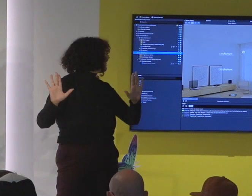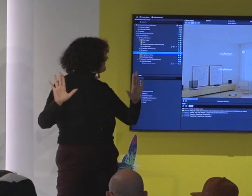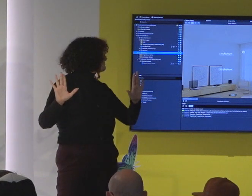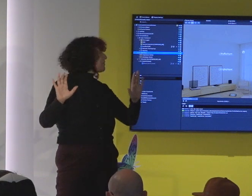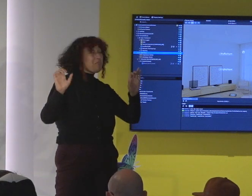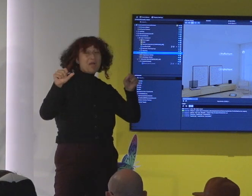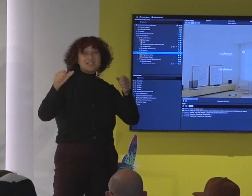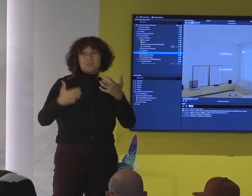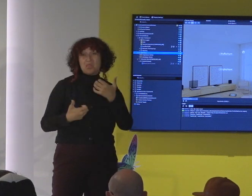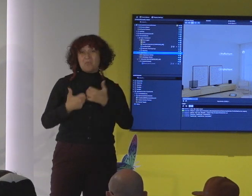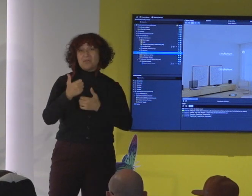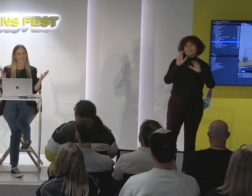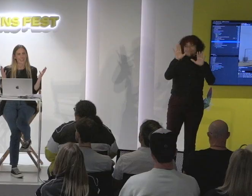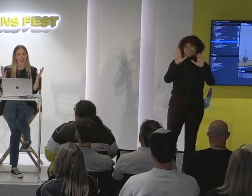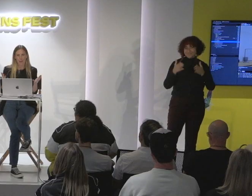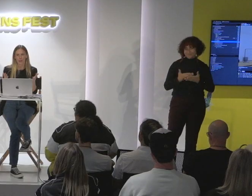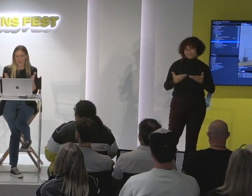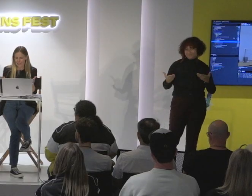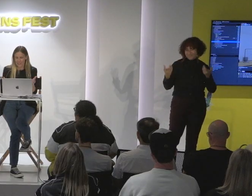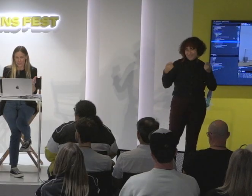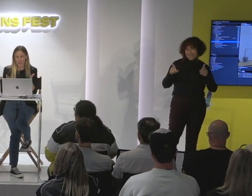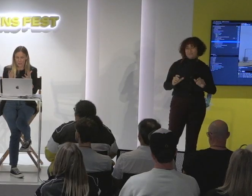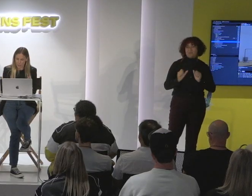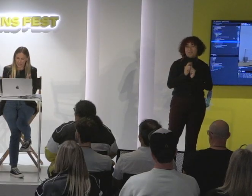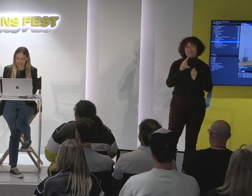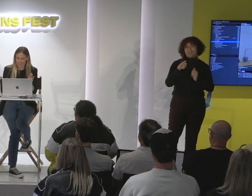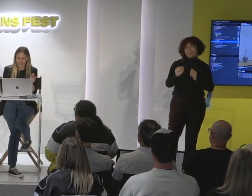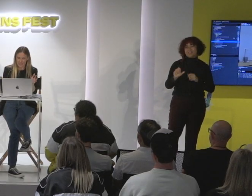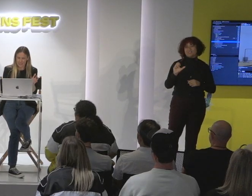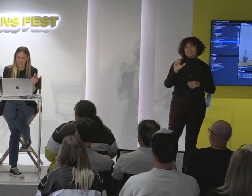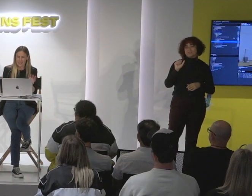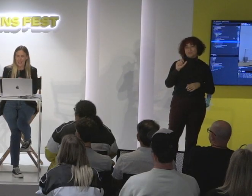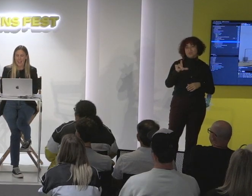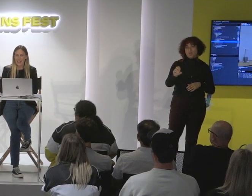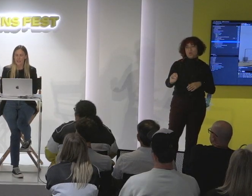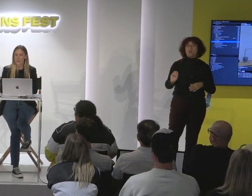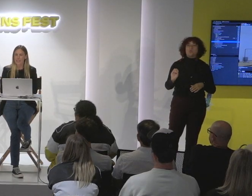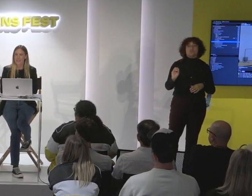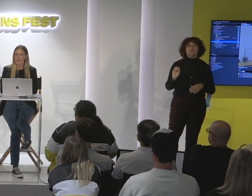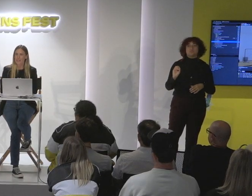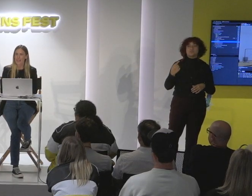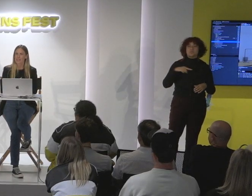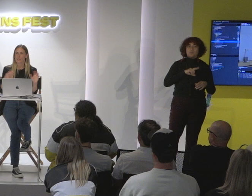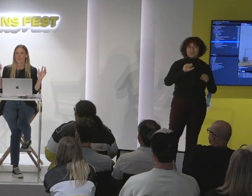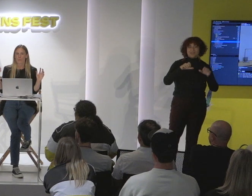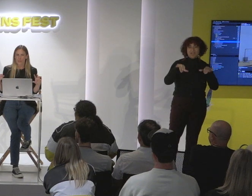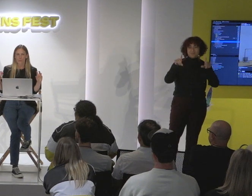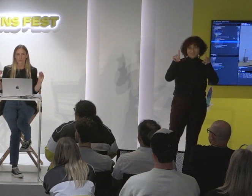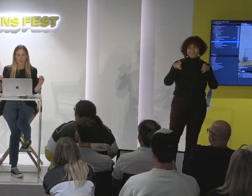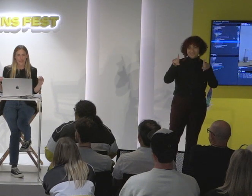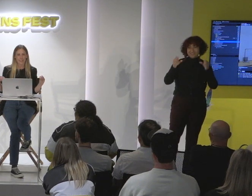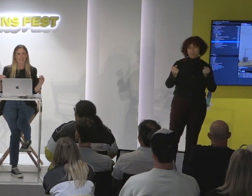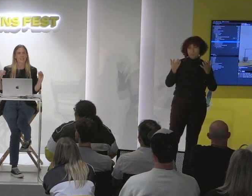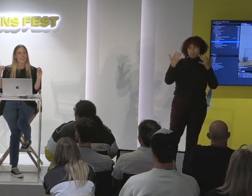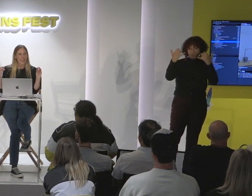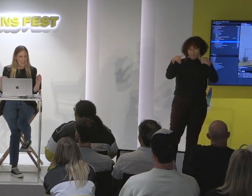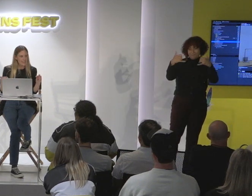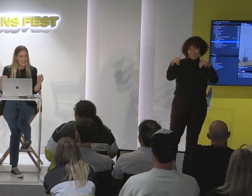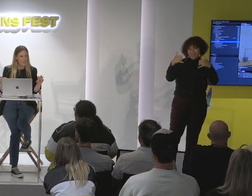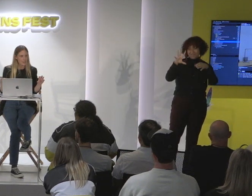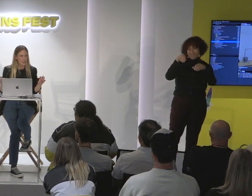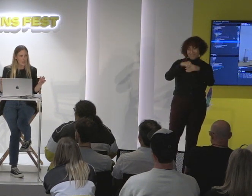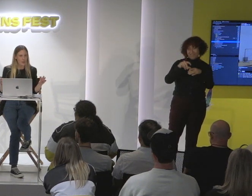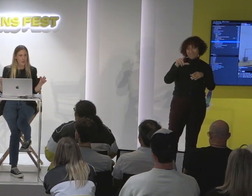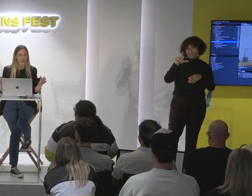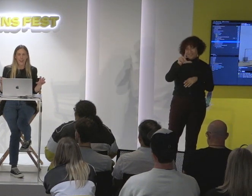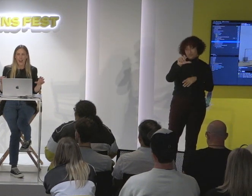Possibly the most amazing thing that happened with Lens Studio for connected lenses is we can now test multiple players in